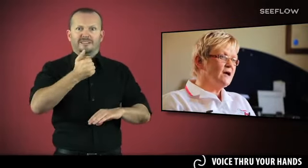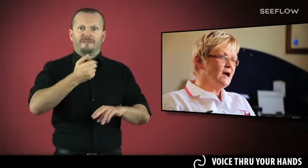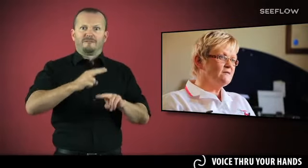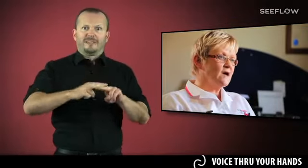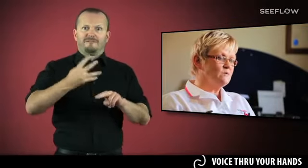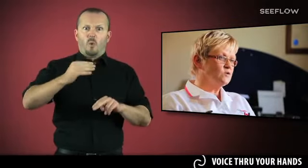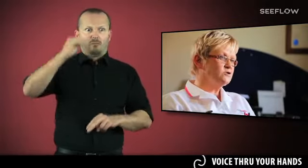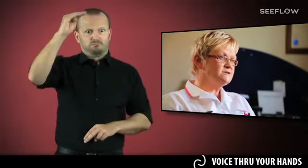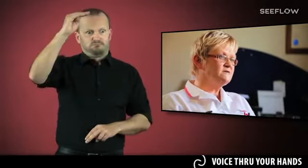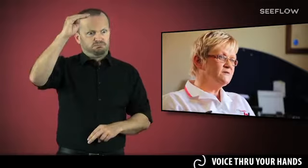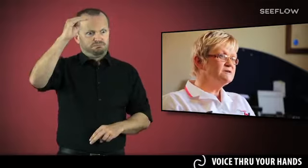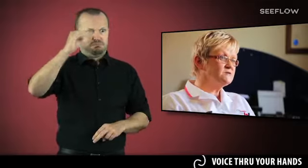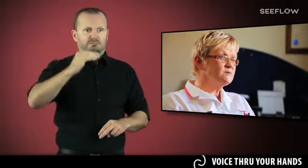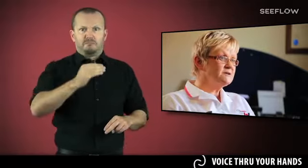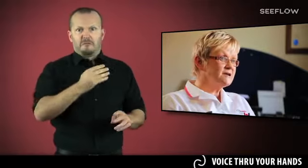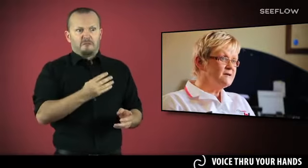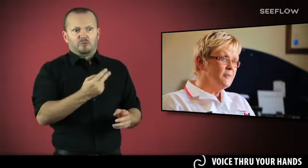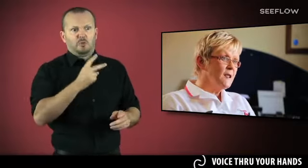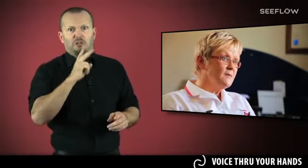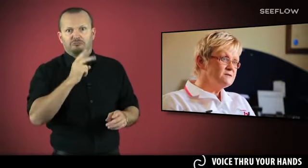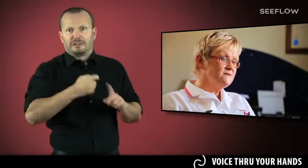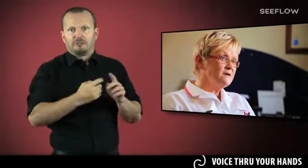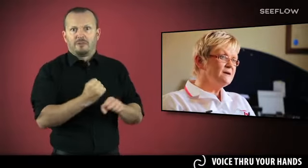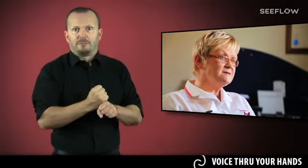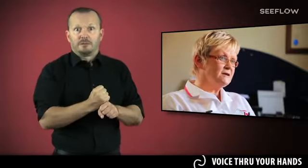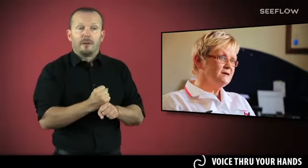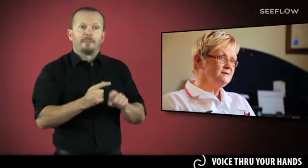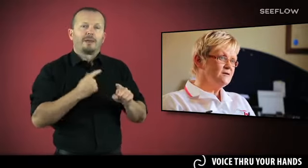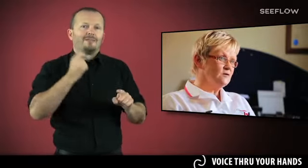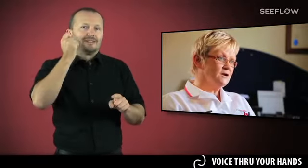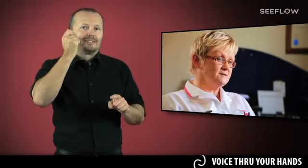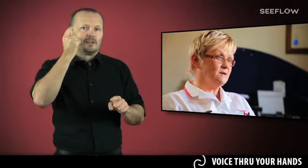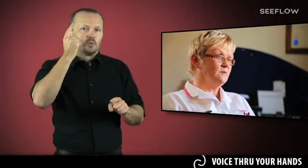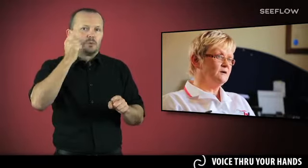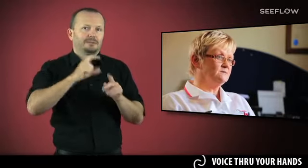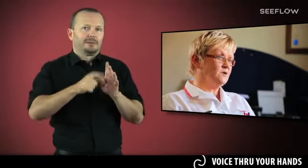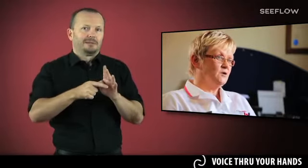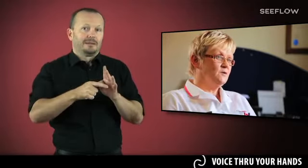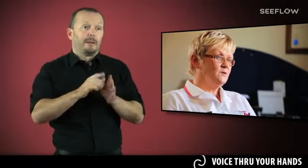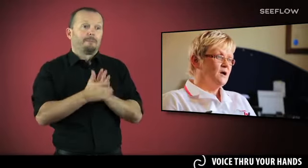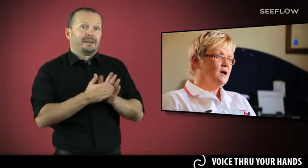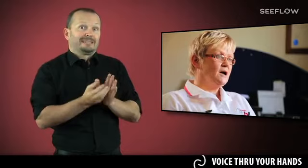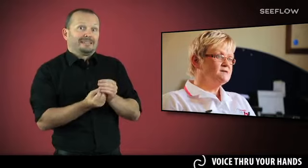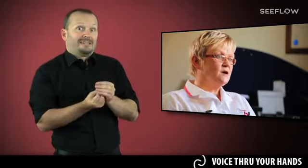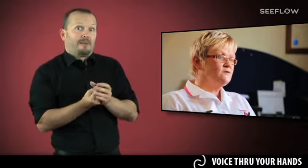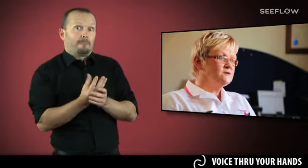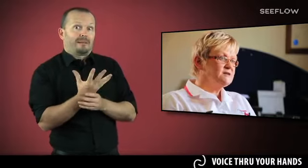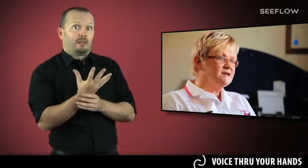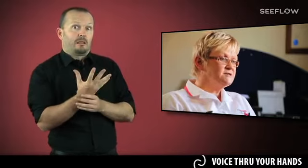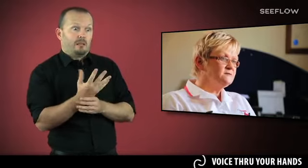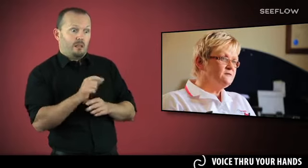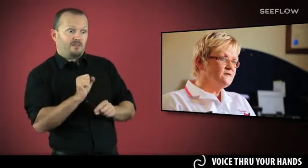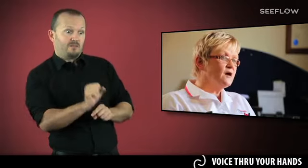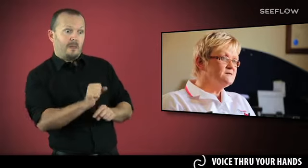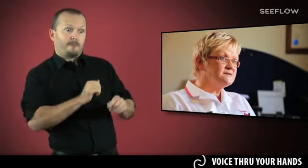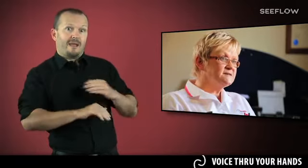but they have a moderate to severe intellectual disability, then developmentally you're looking at someone who is going through the